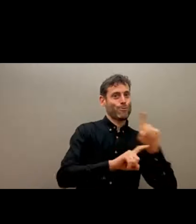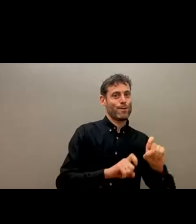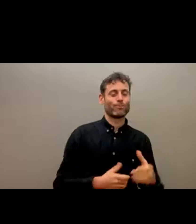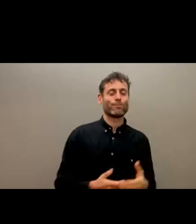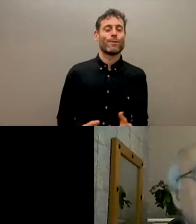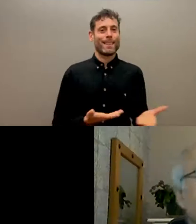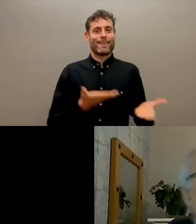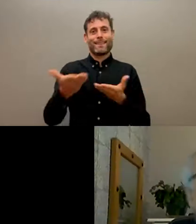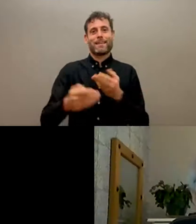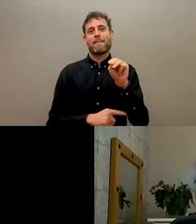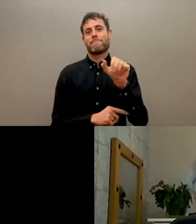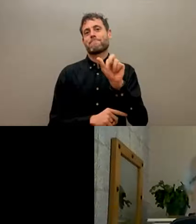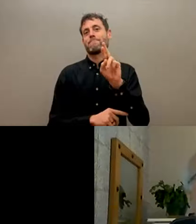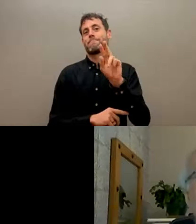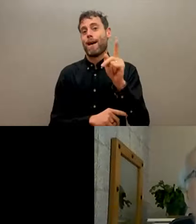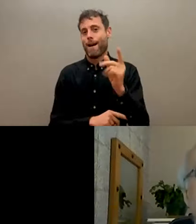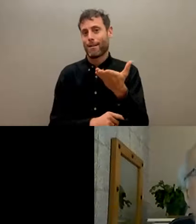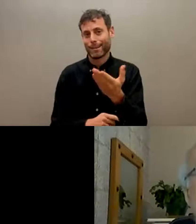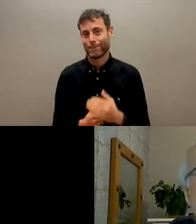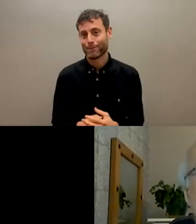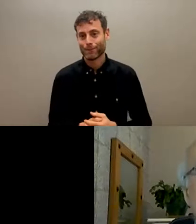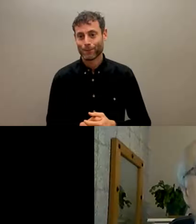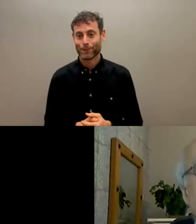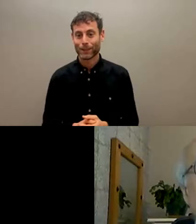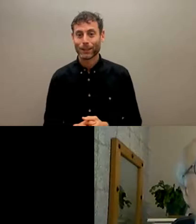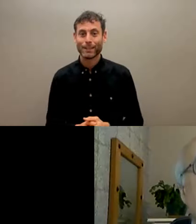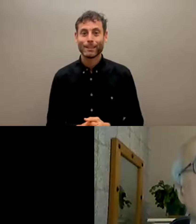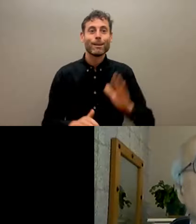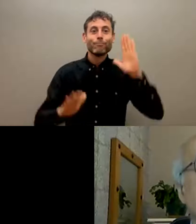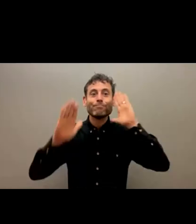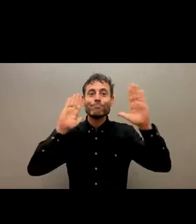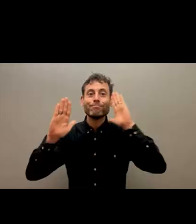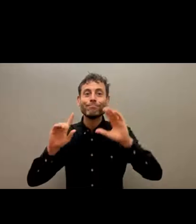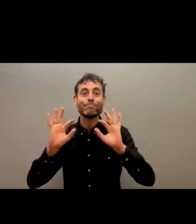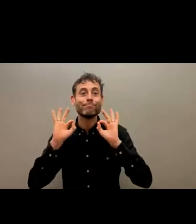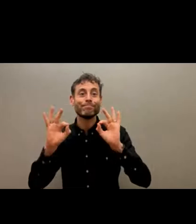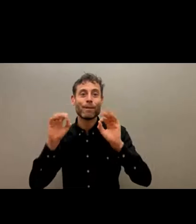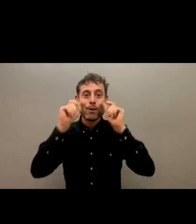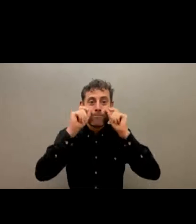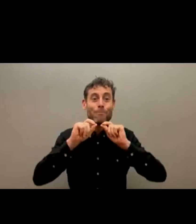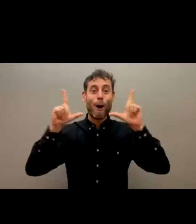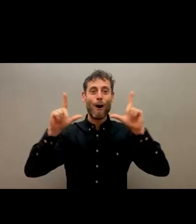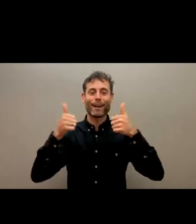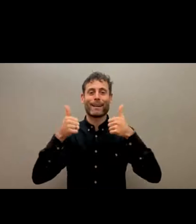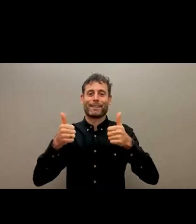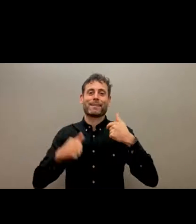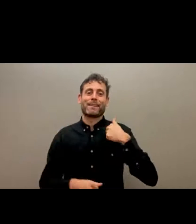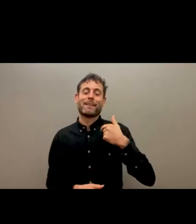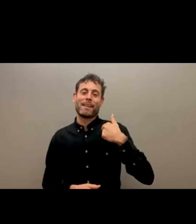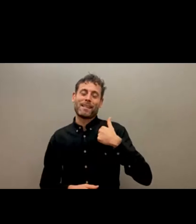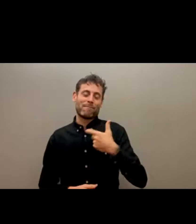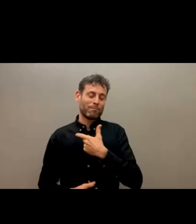everybody. Great, thank you, and good morning, everybody. I hope you can all hear me well. My name is Mark Cumming, and I'm the head of